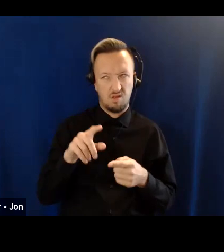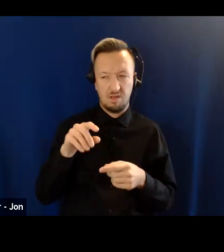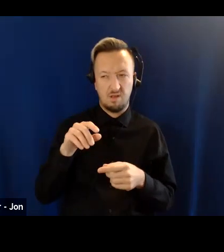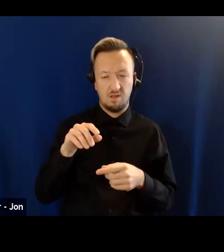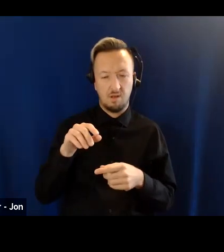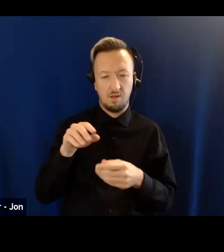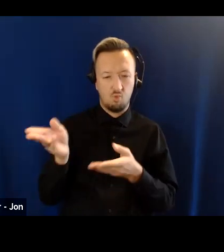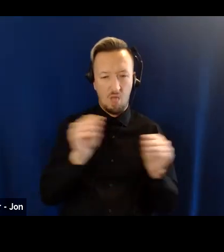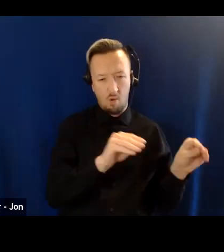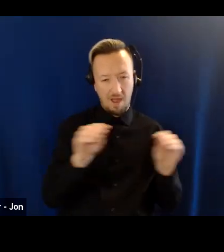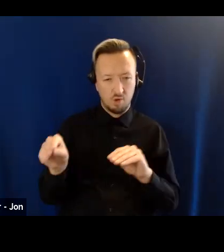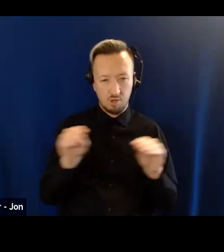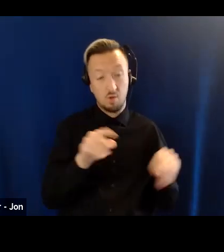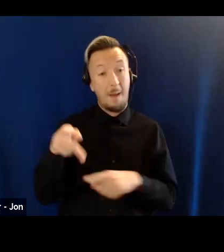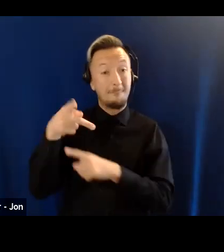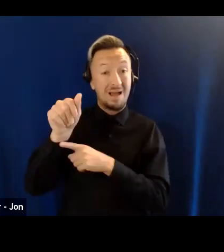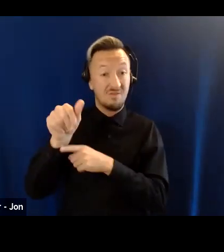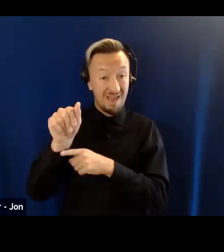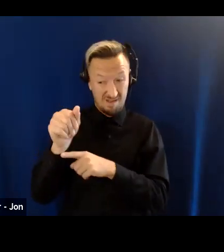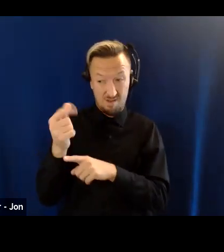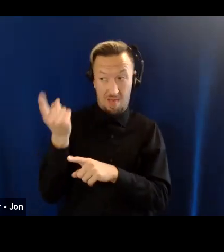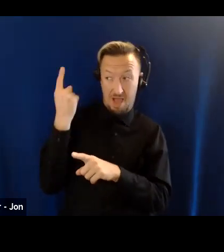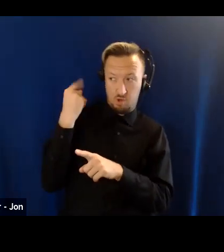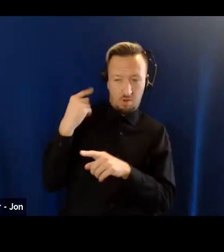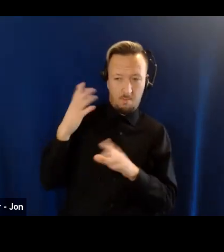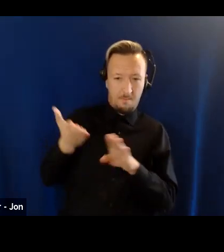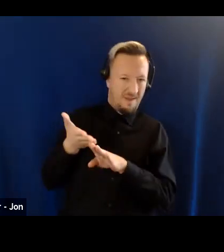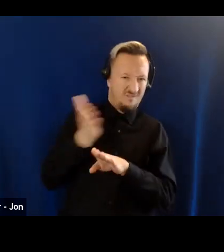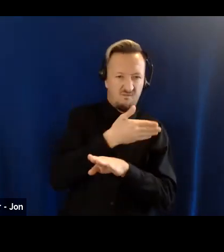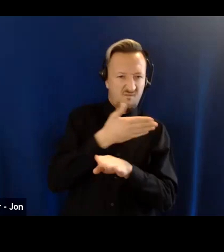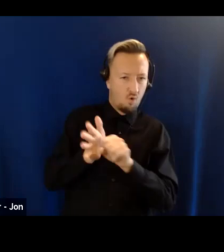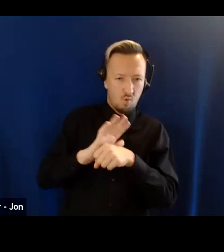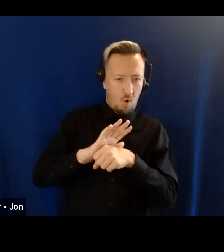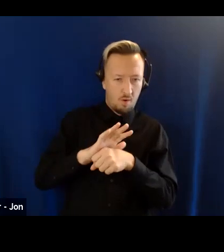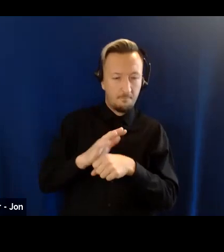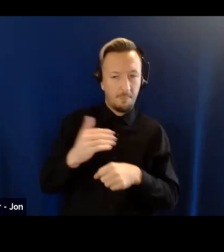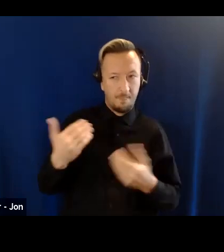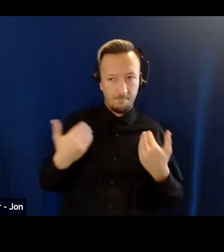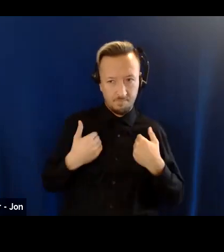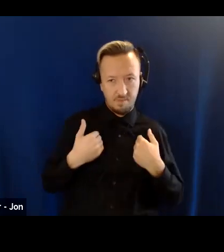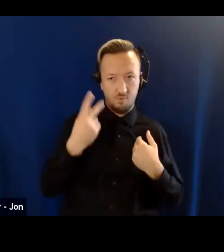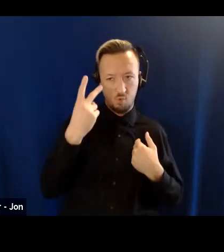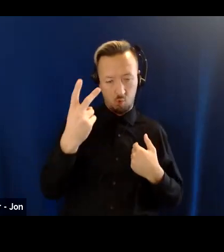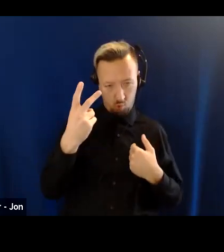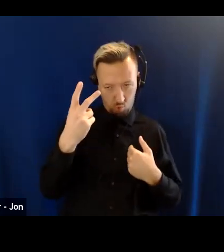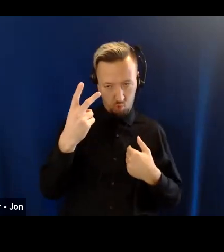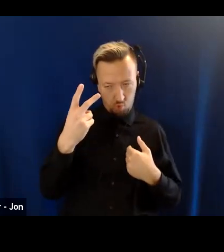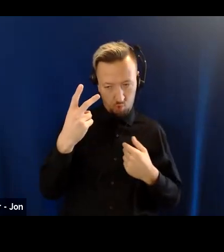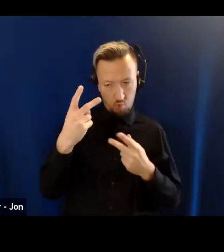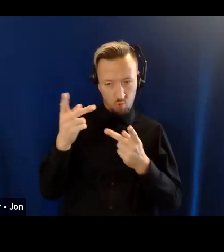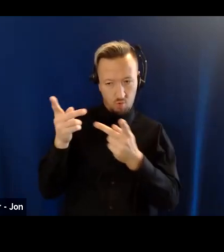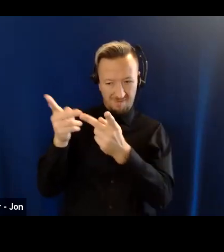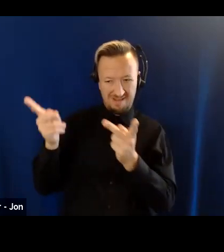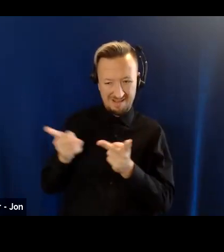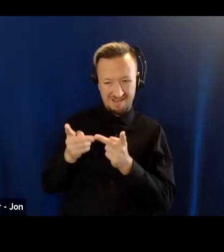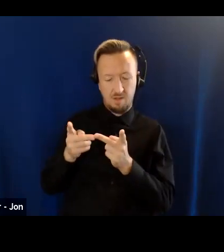Pennsylvania, last year, before the pandemic had begun, there are two facilities in our western